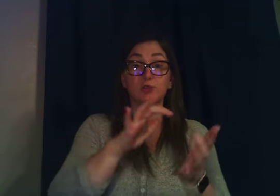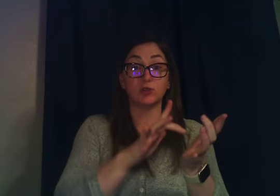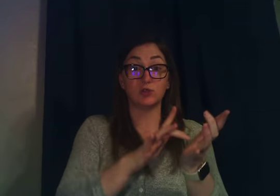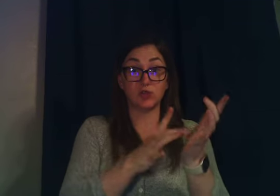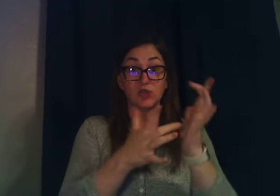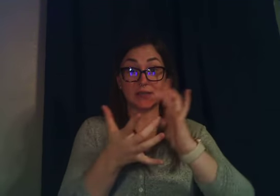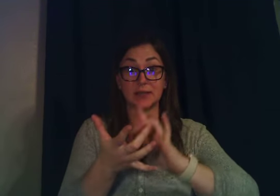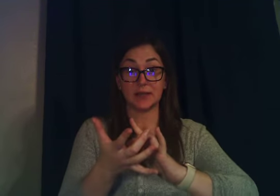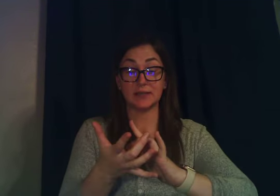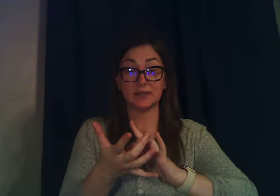Jesus,